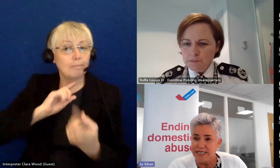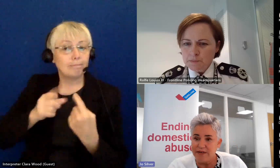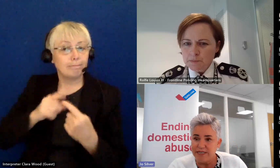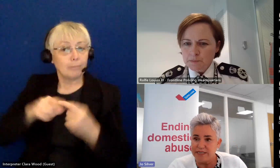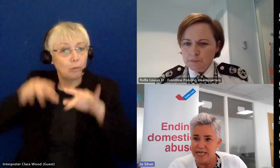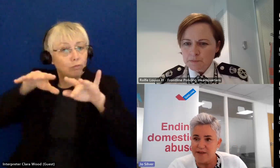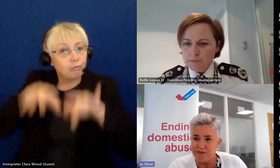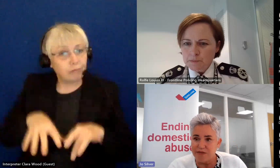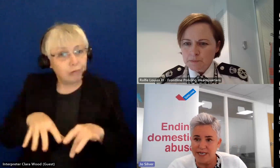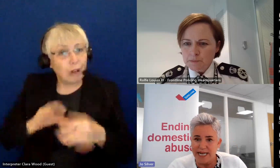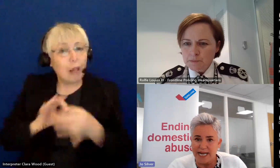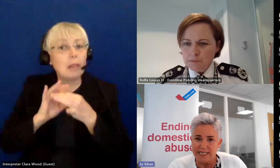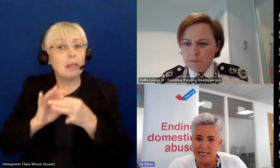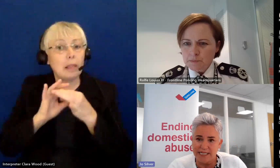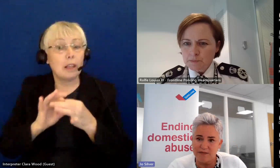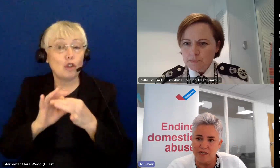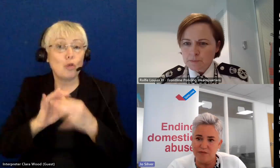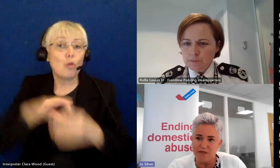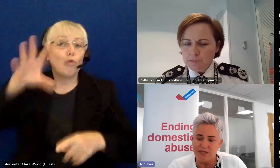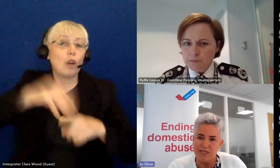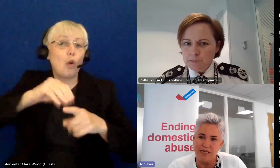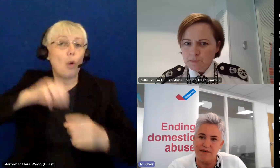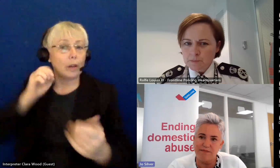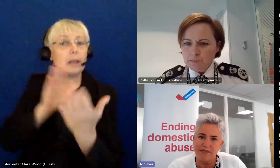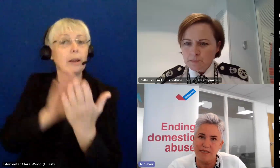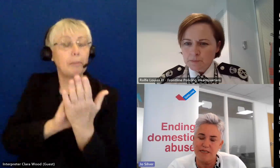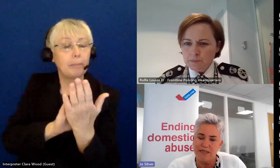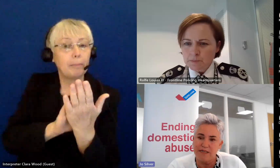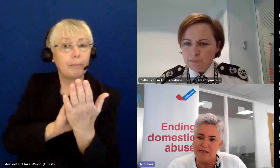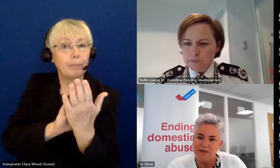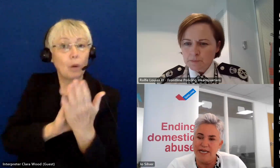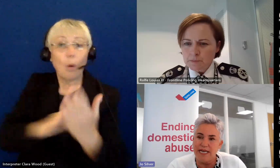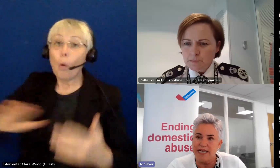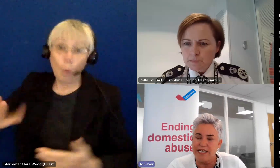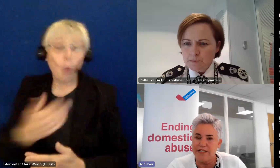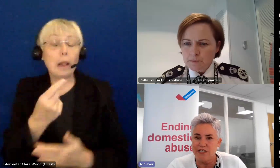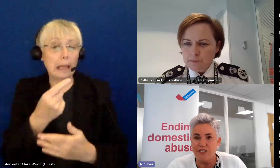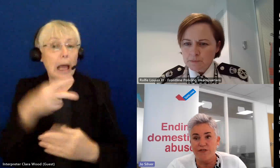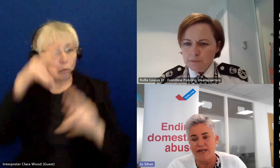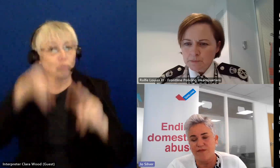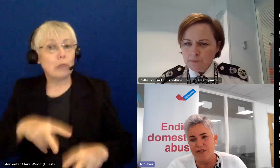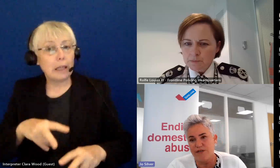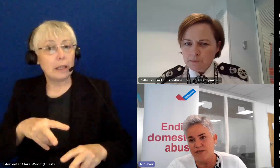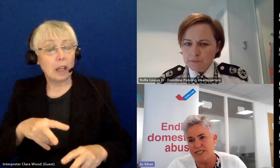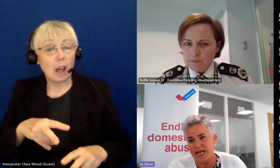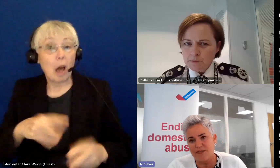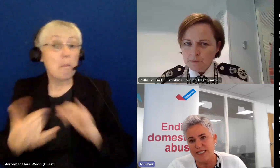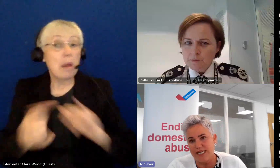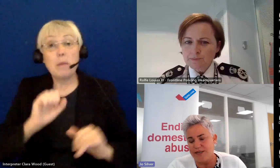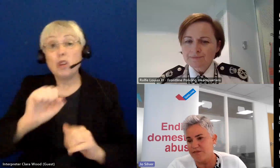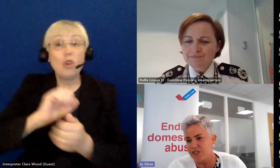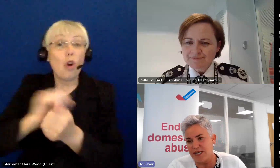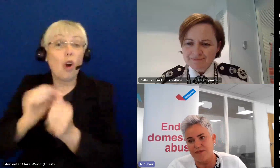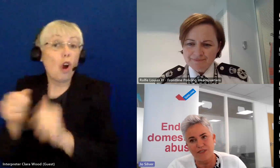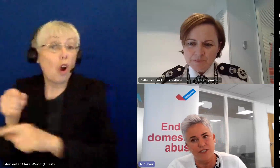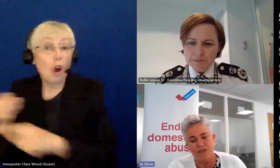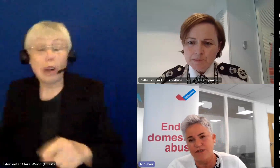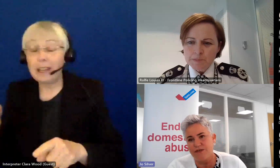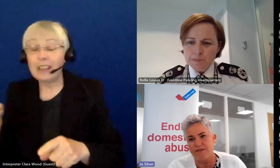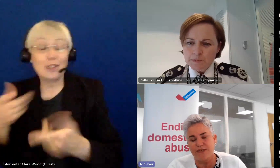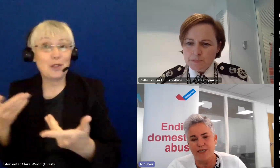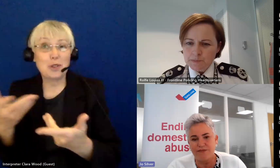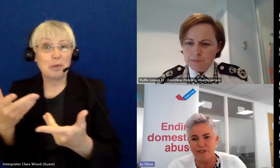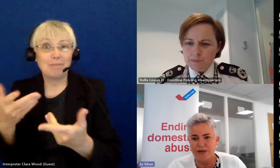be materials that everyone can access, and we would really like you to do that with your staff, team,